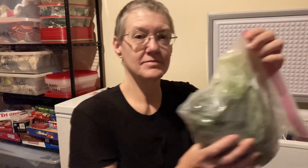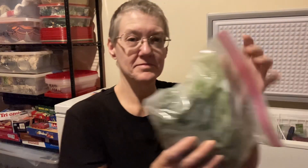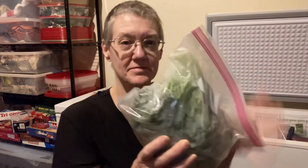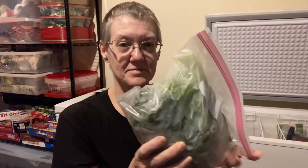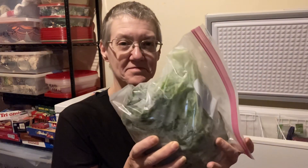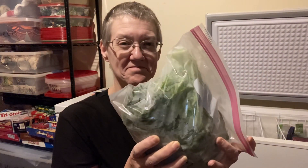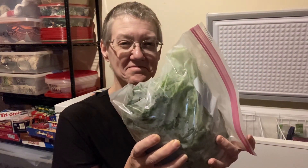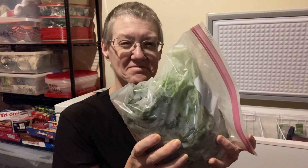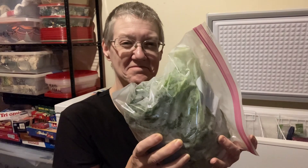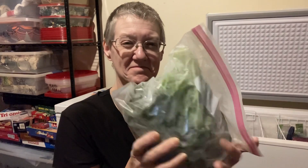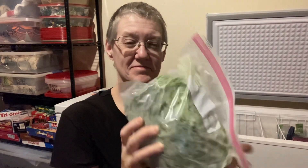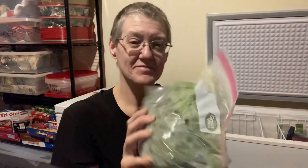Just like this.